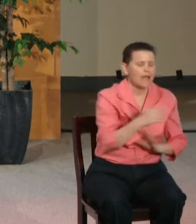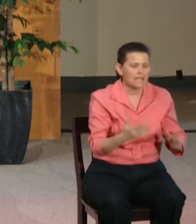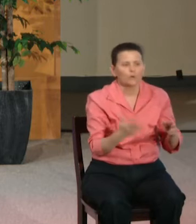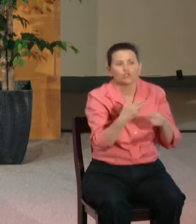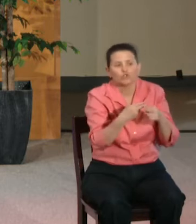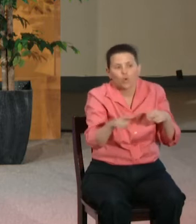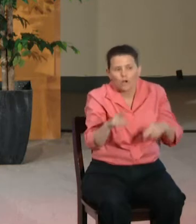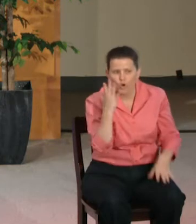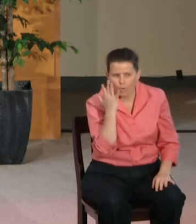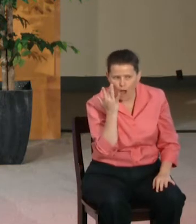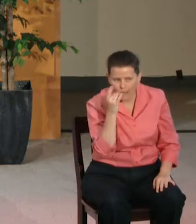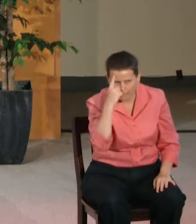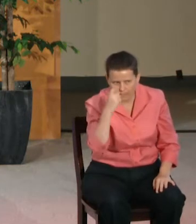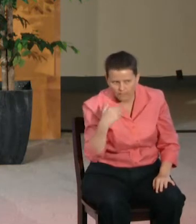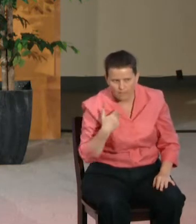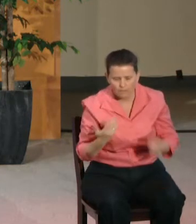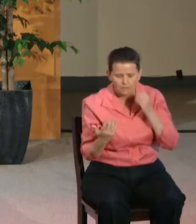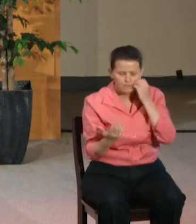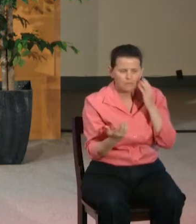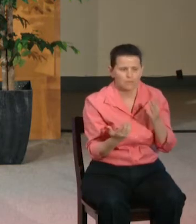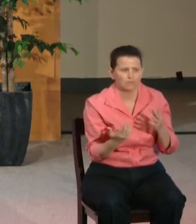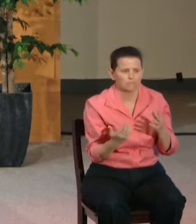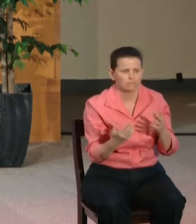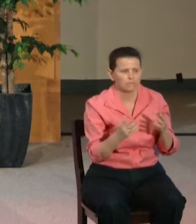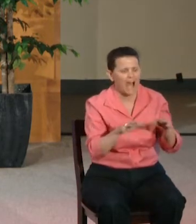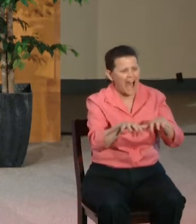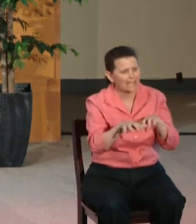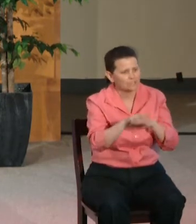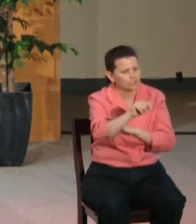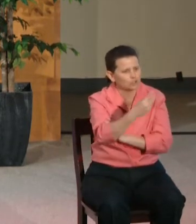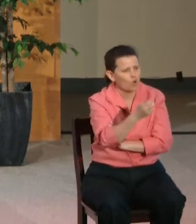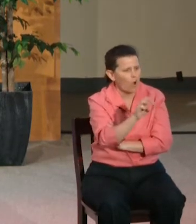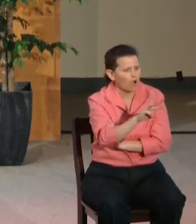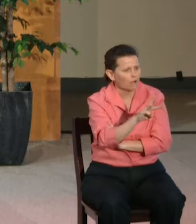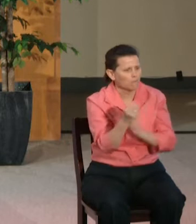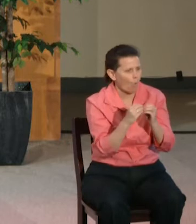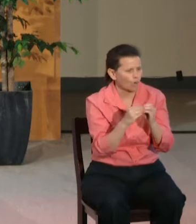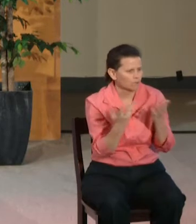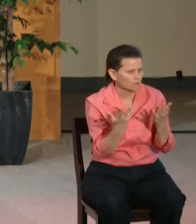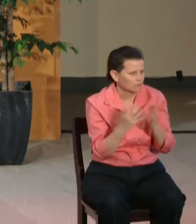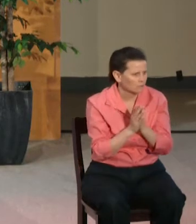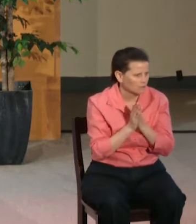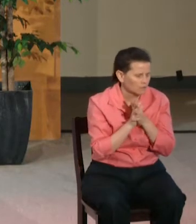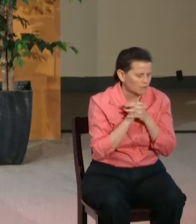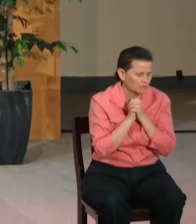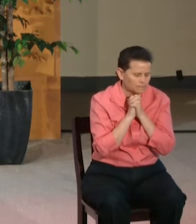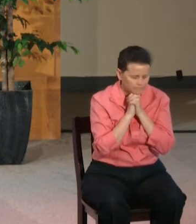with, because as effectively their spring and summer approach, which is only about a 3 month season and everything, things kind of start getting